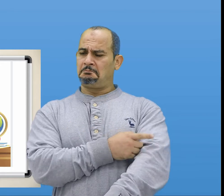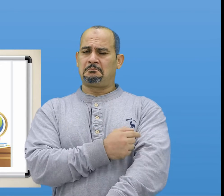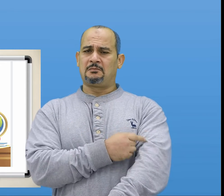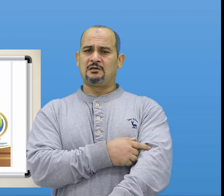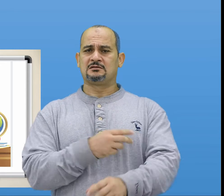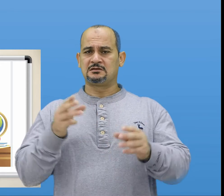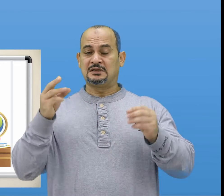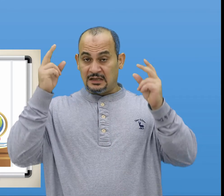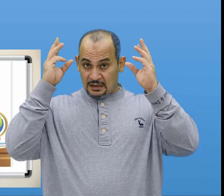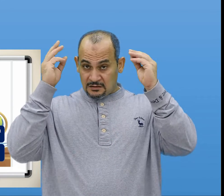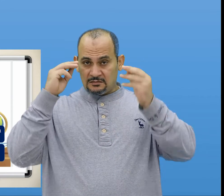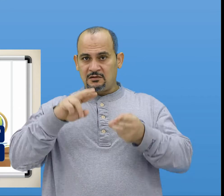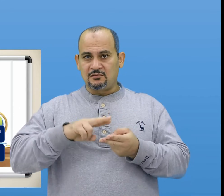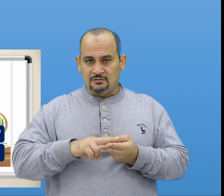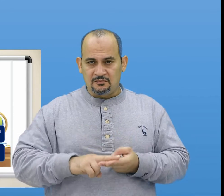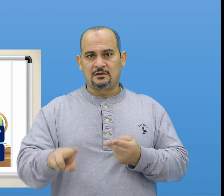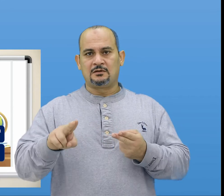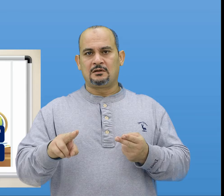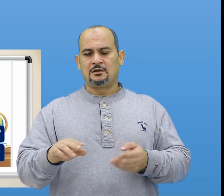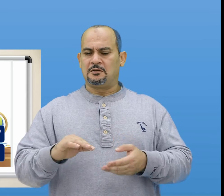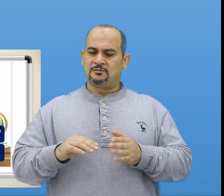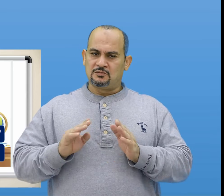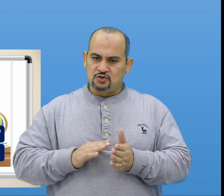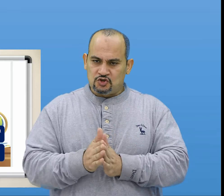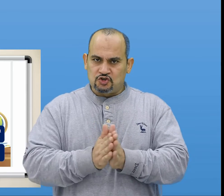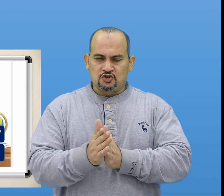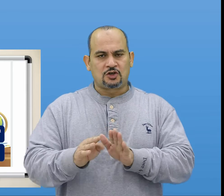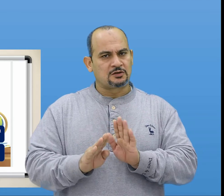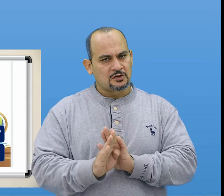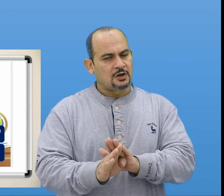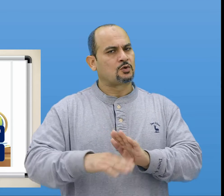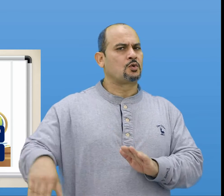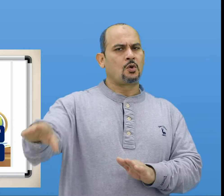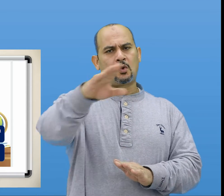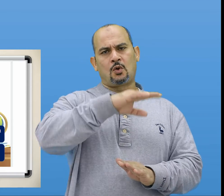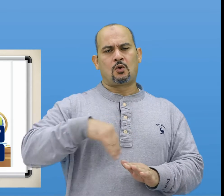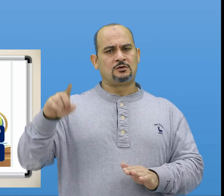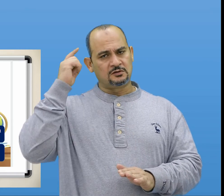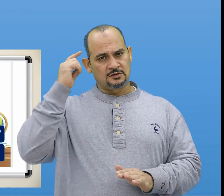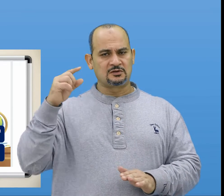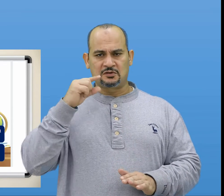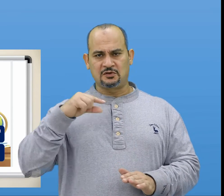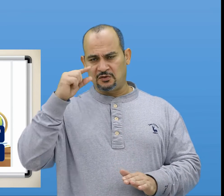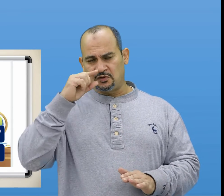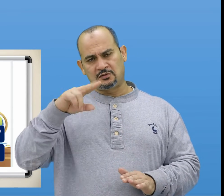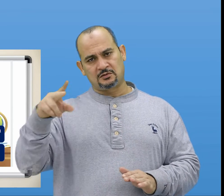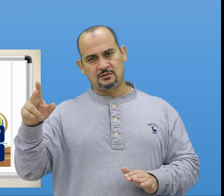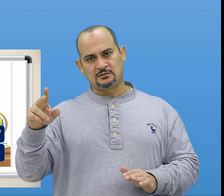it? It is a roundabout. It's a noun. It means a road conjunction at which traffic moves in